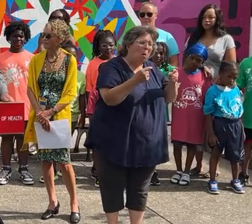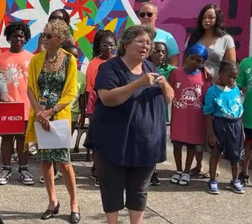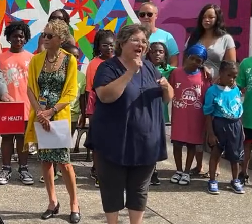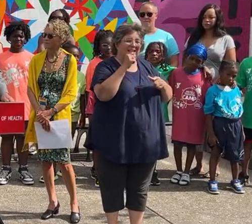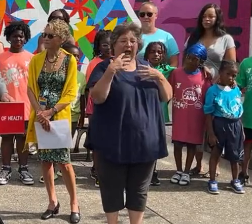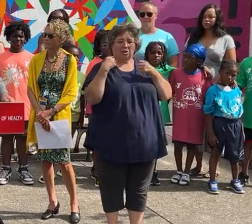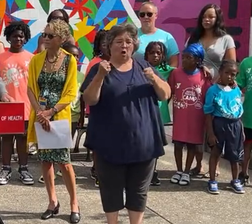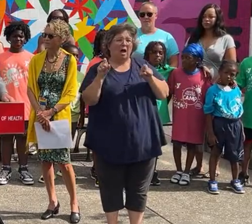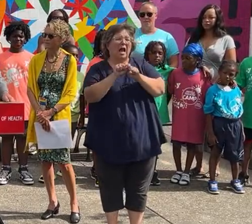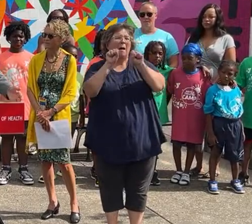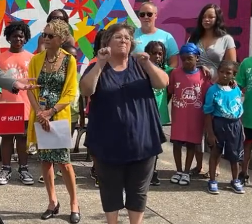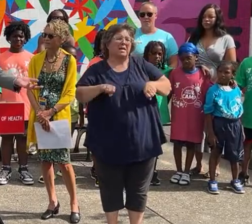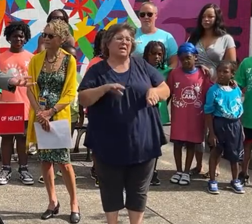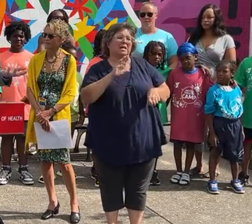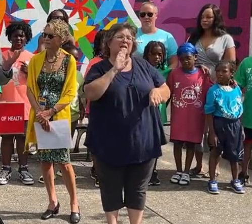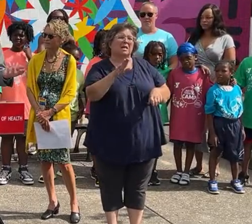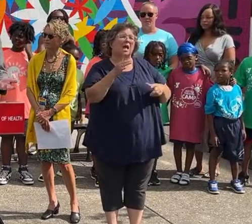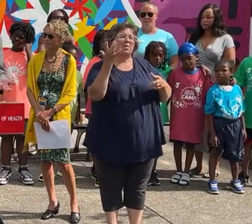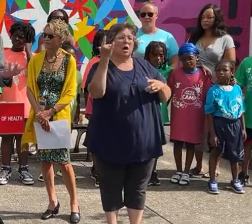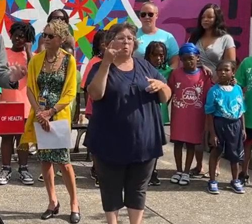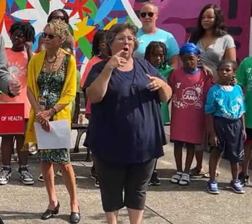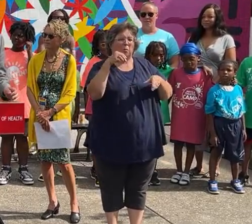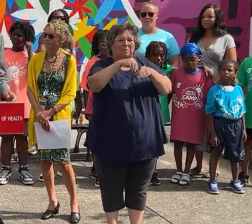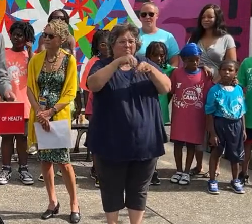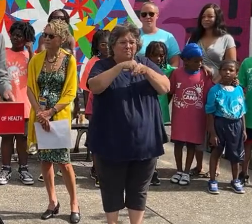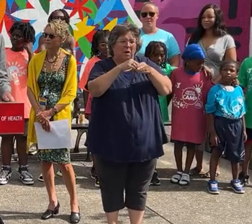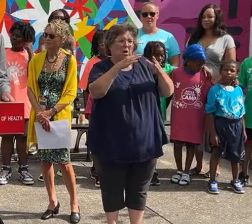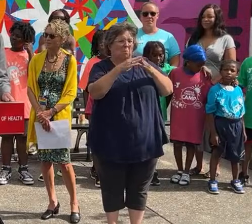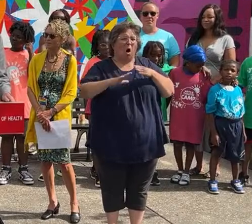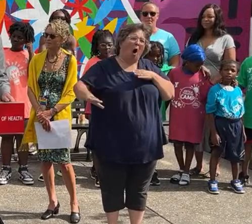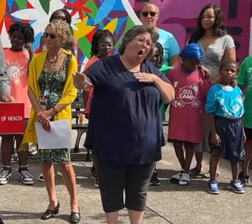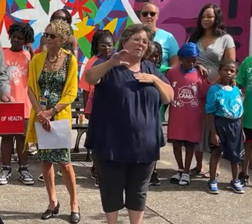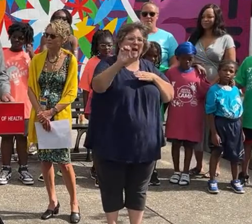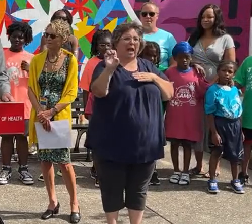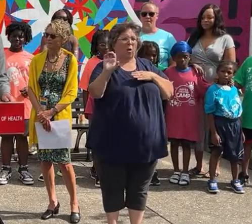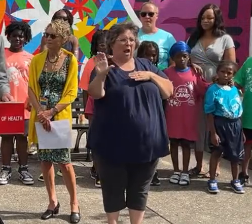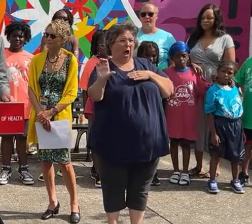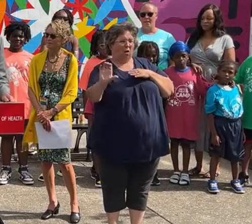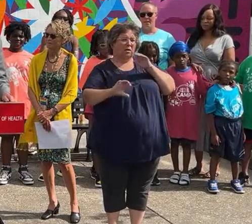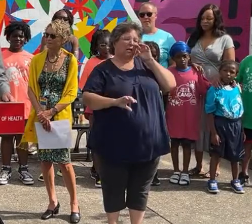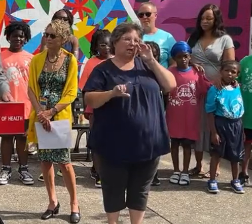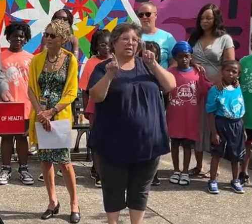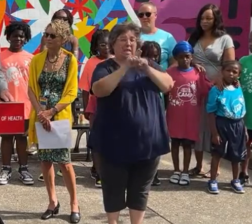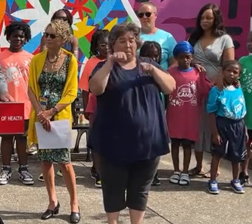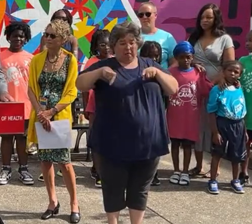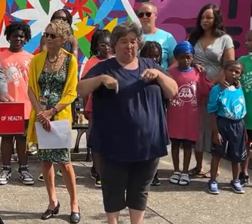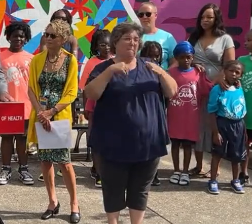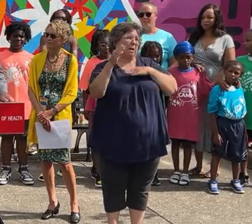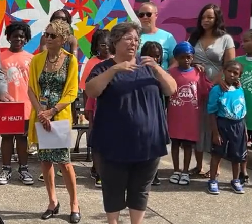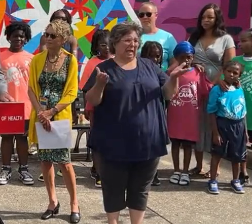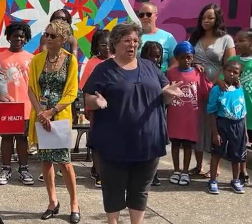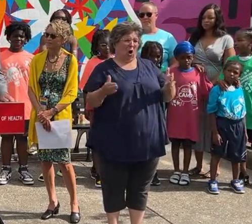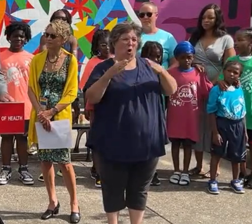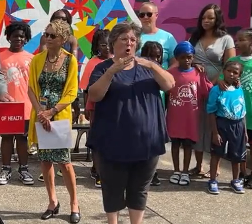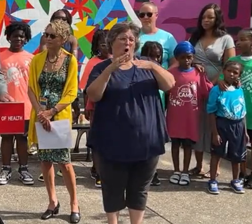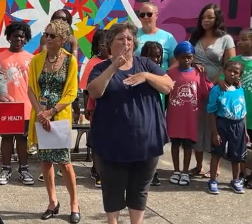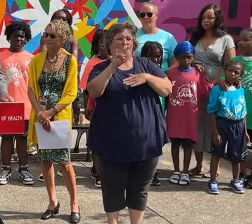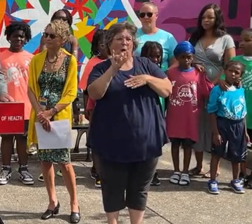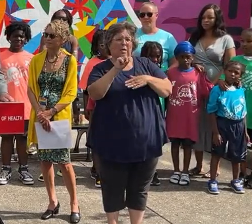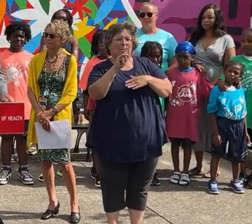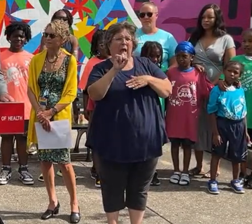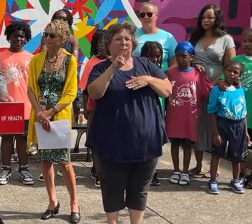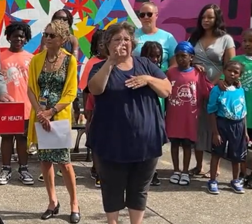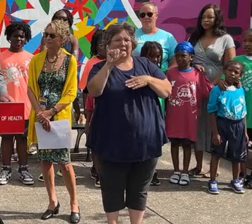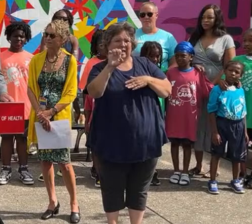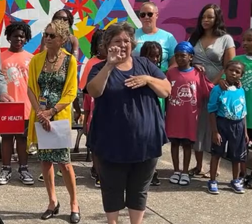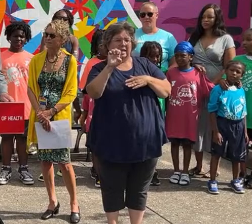as strong as it can be. And that's why we invest in communities all across Erie County, just like this one here on the corner of William and